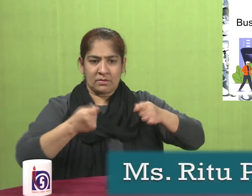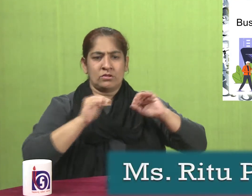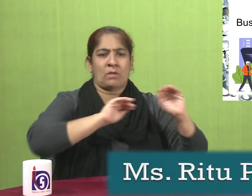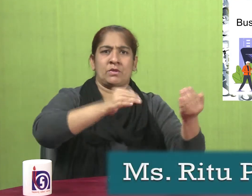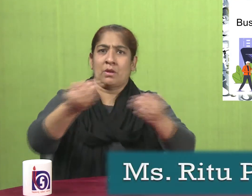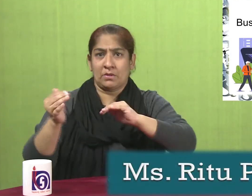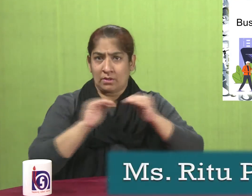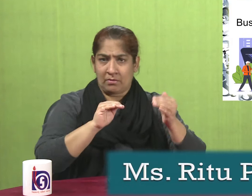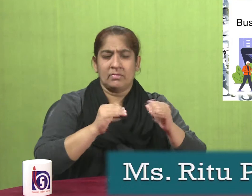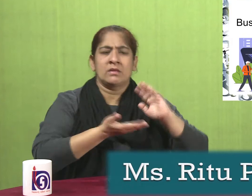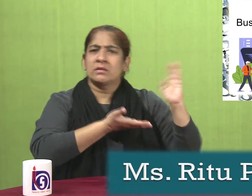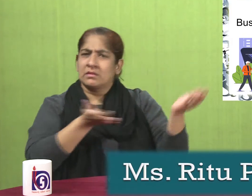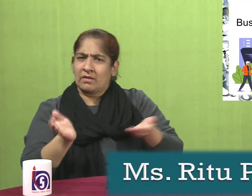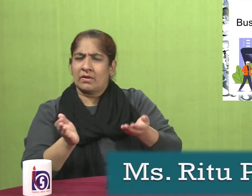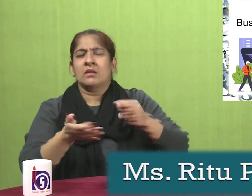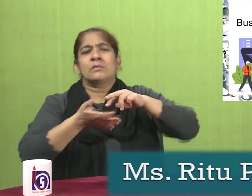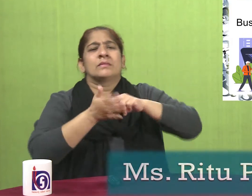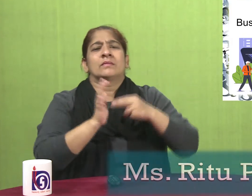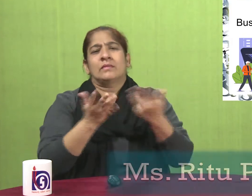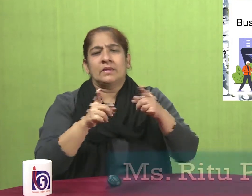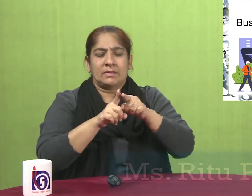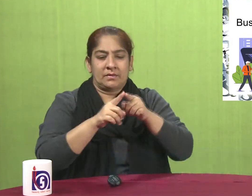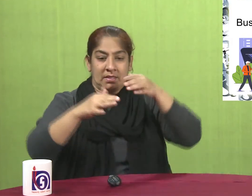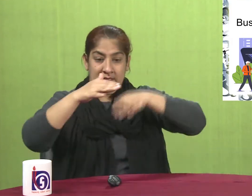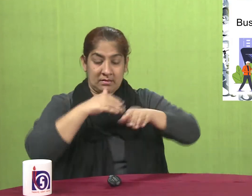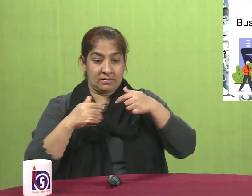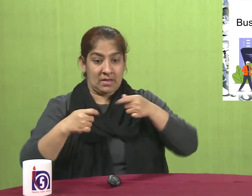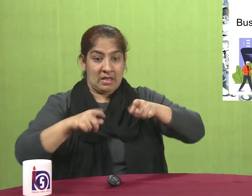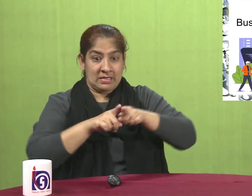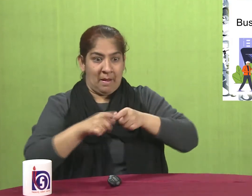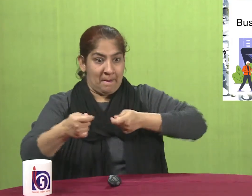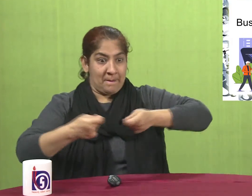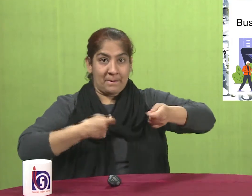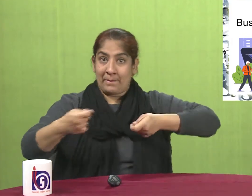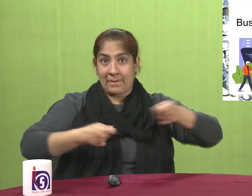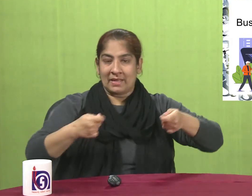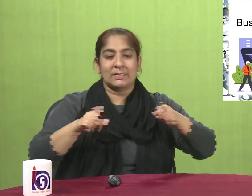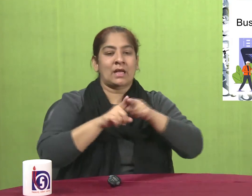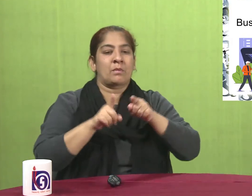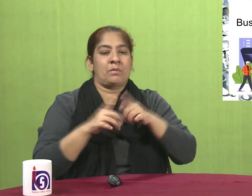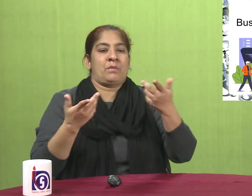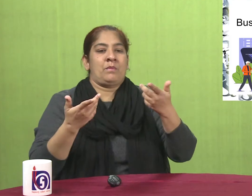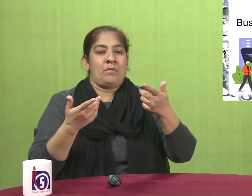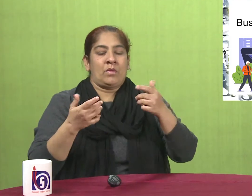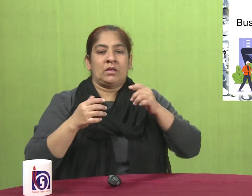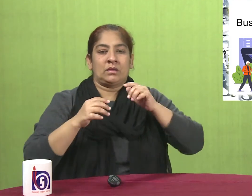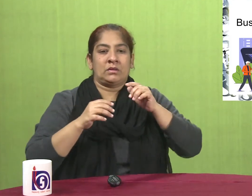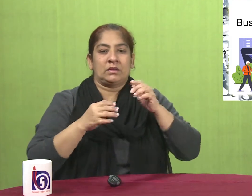Business Support Services. What is it? So dear learners, Business Support Services,